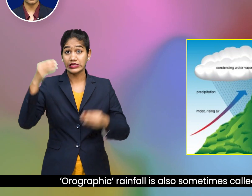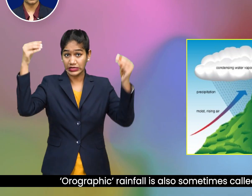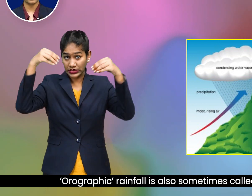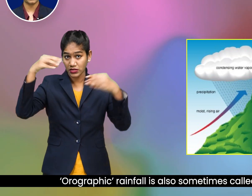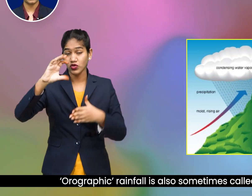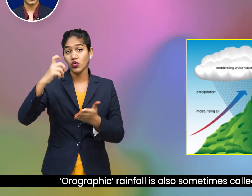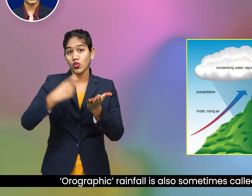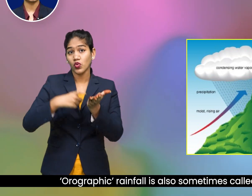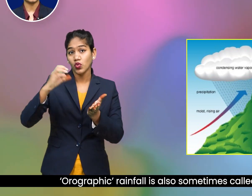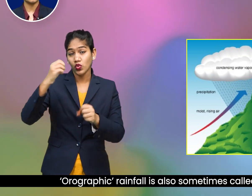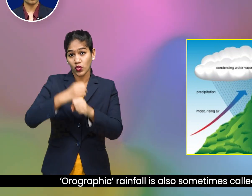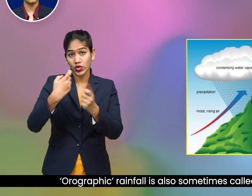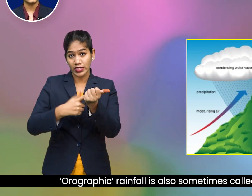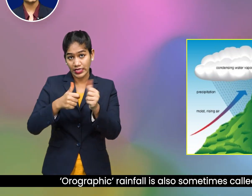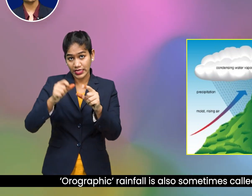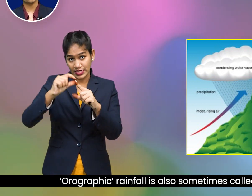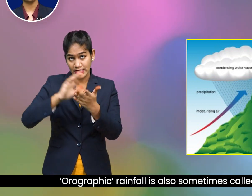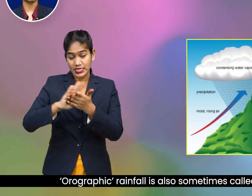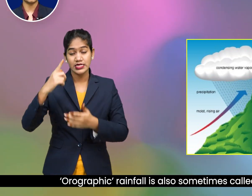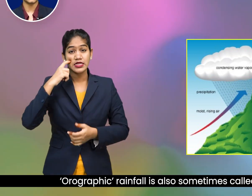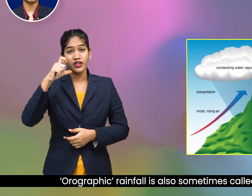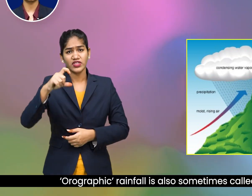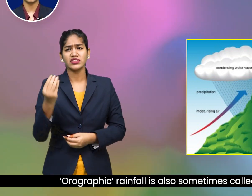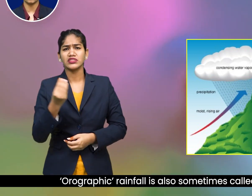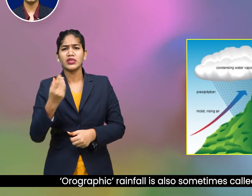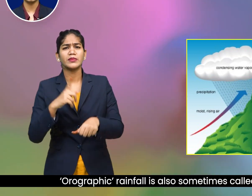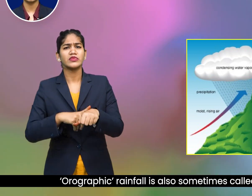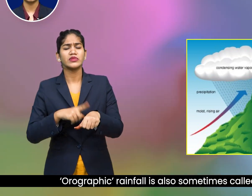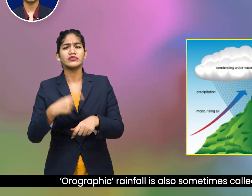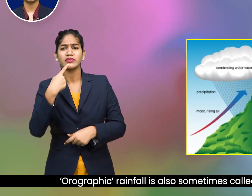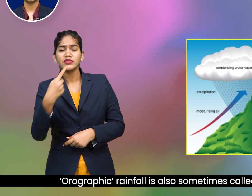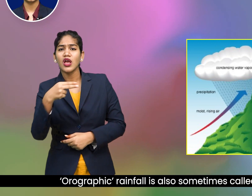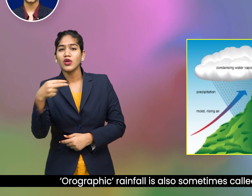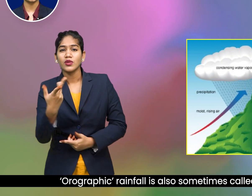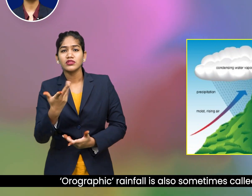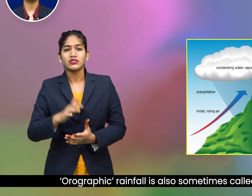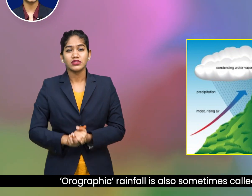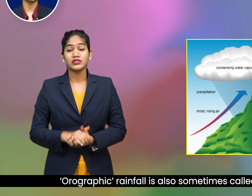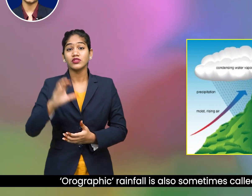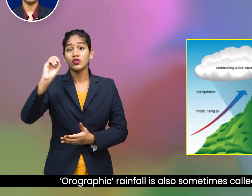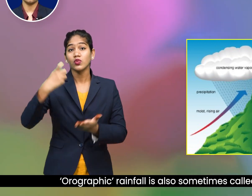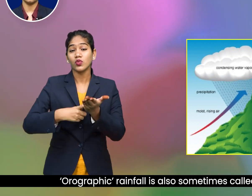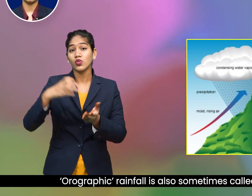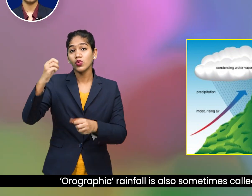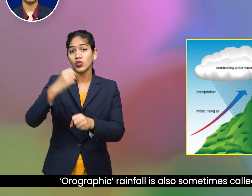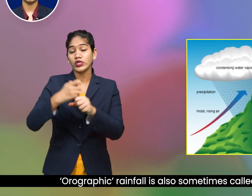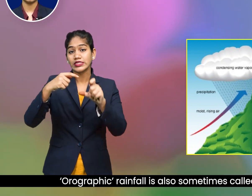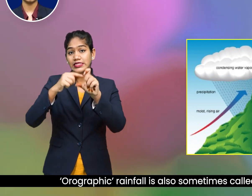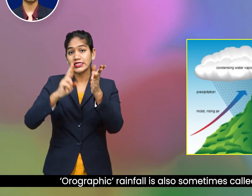Orographic rainfall is also sometimes called orogenic rainfall.